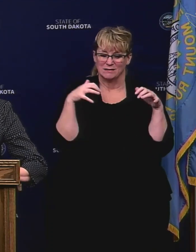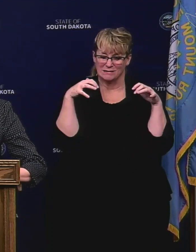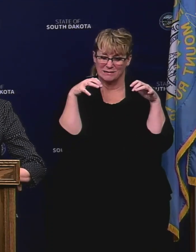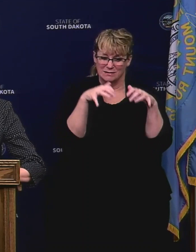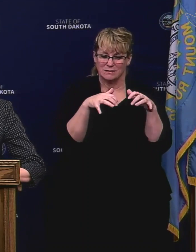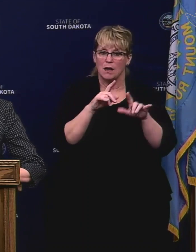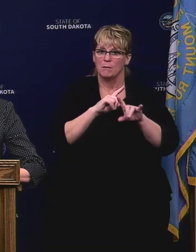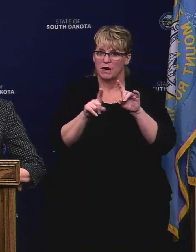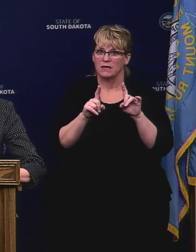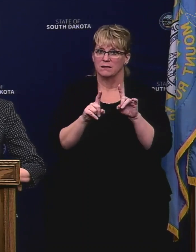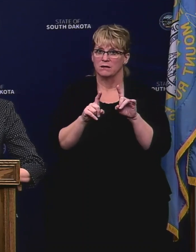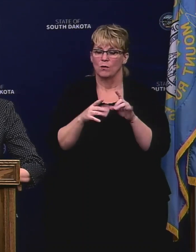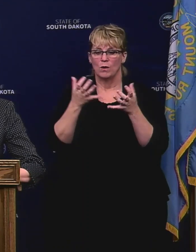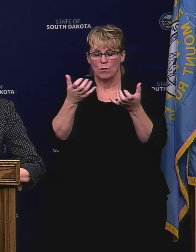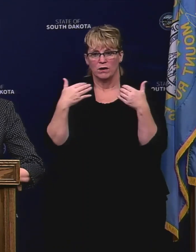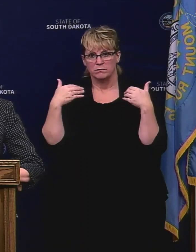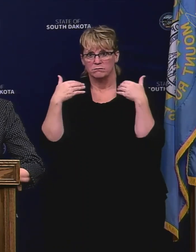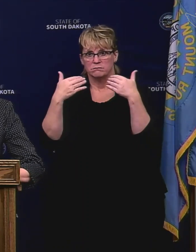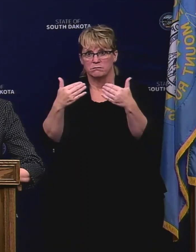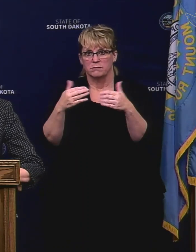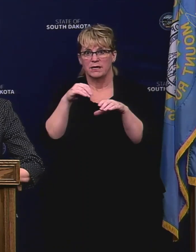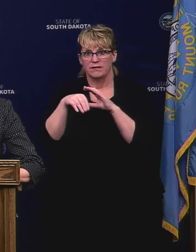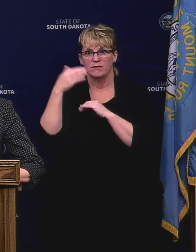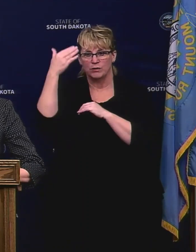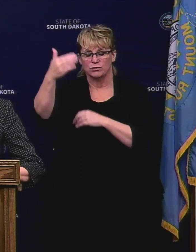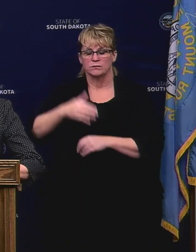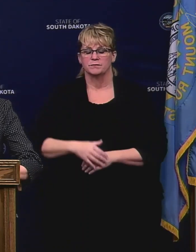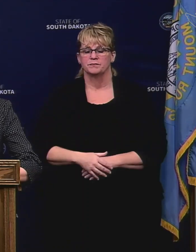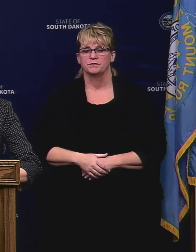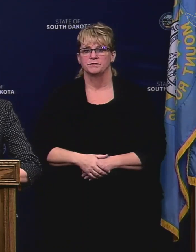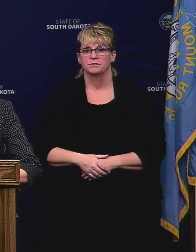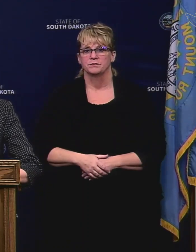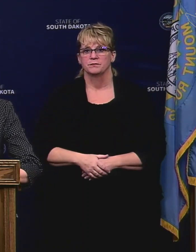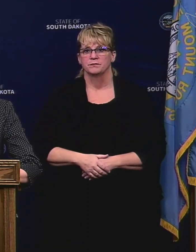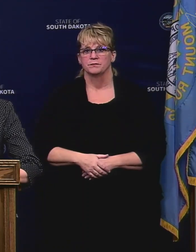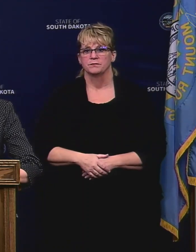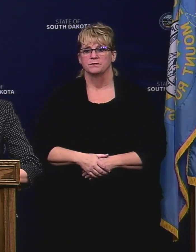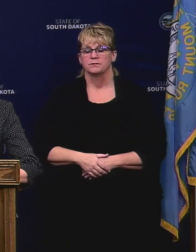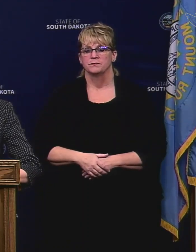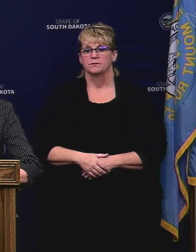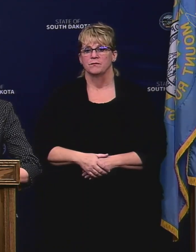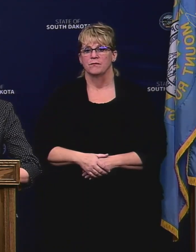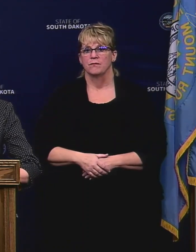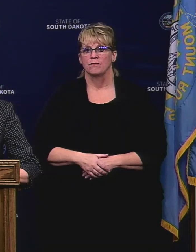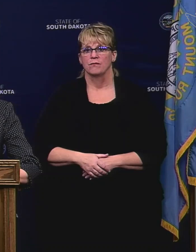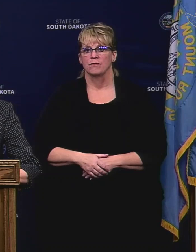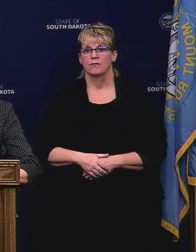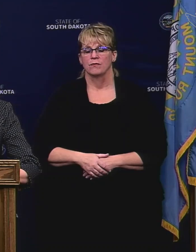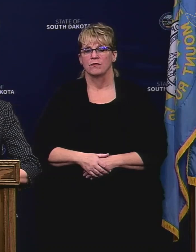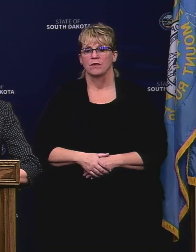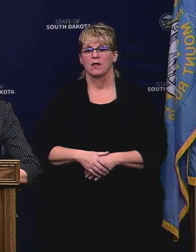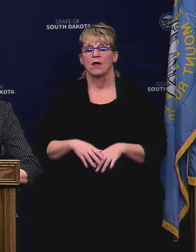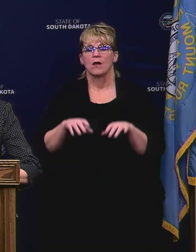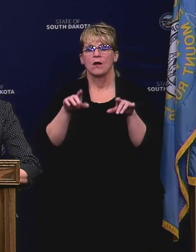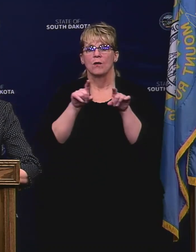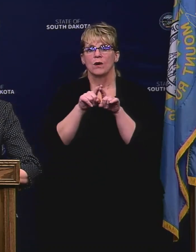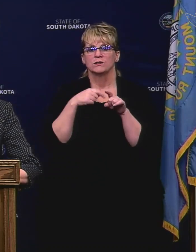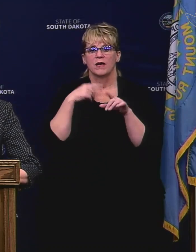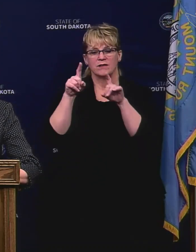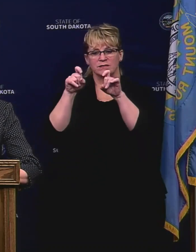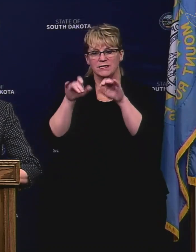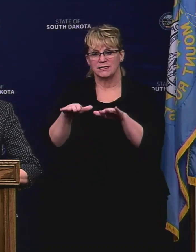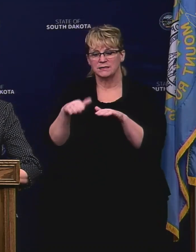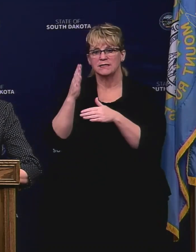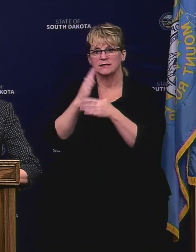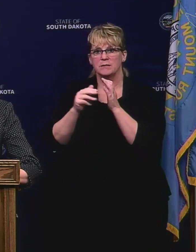for us in our response moving forward. We'll also be working to do and partner to do testing in some